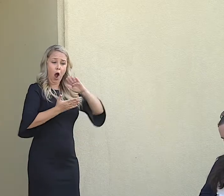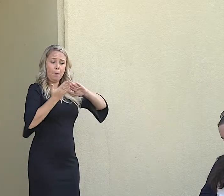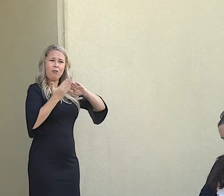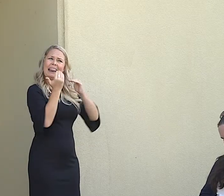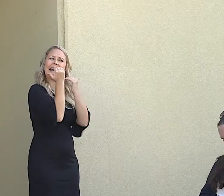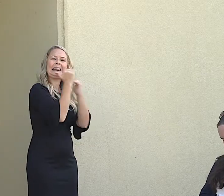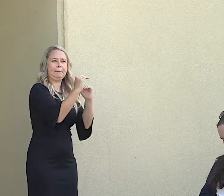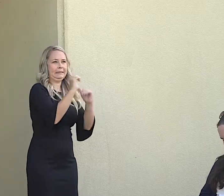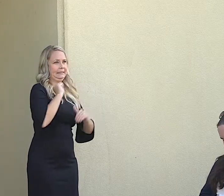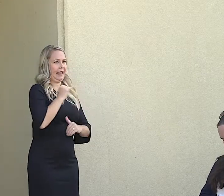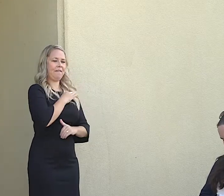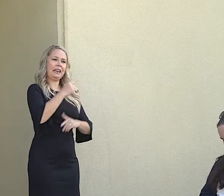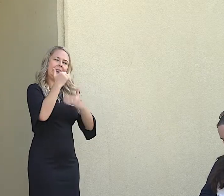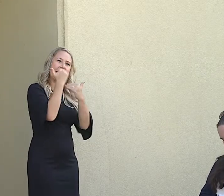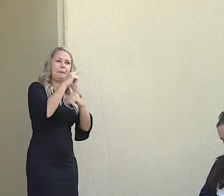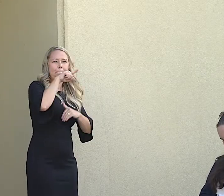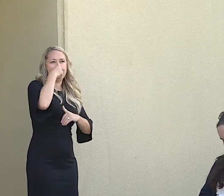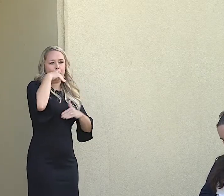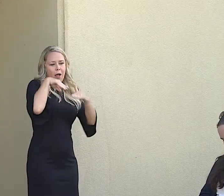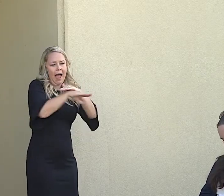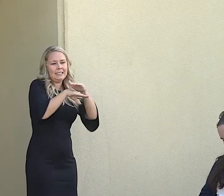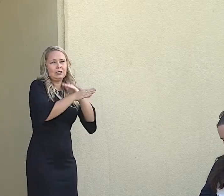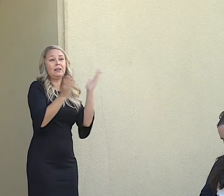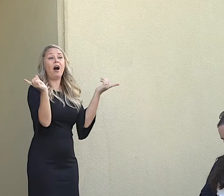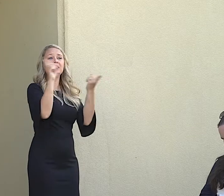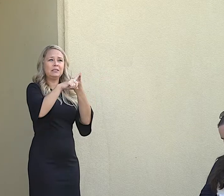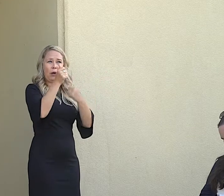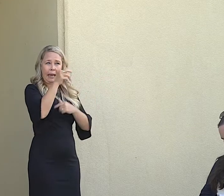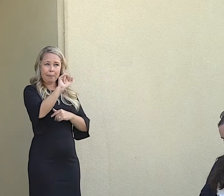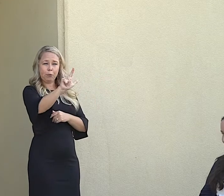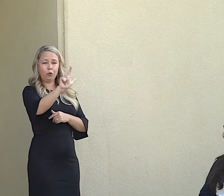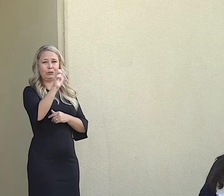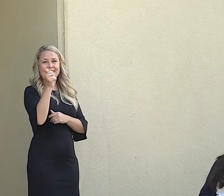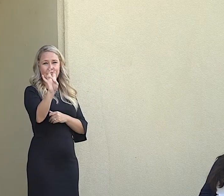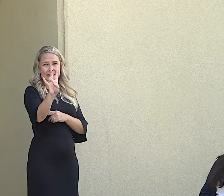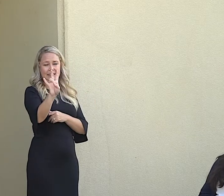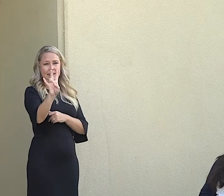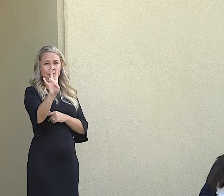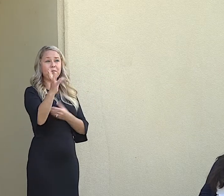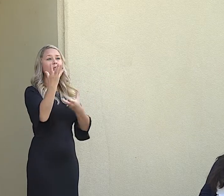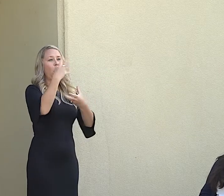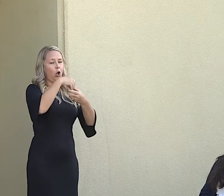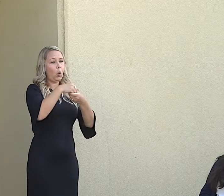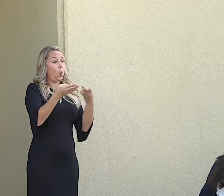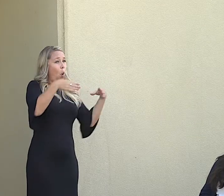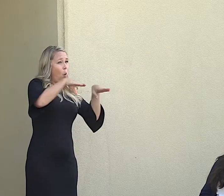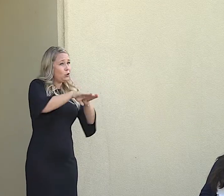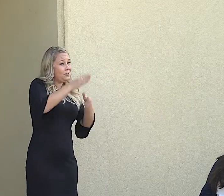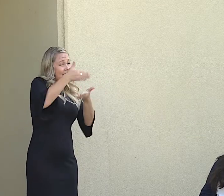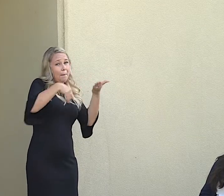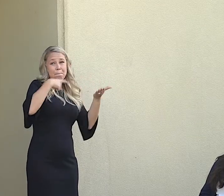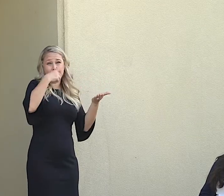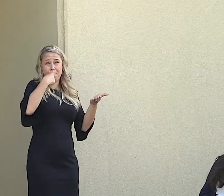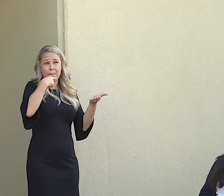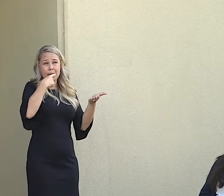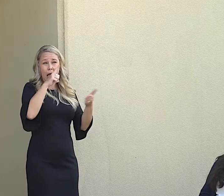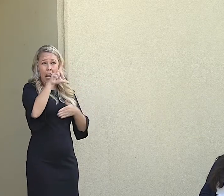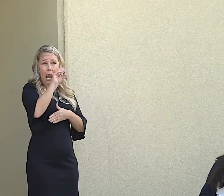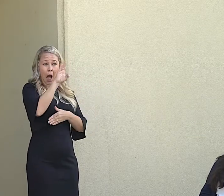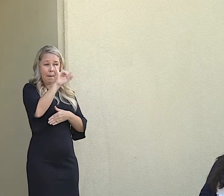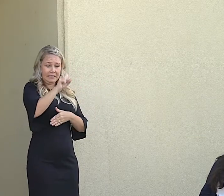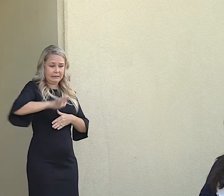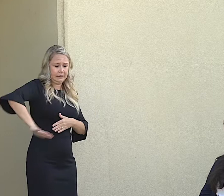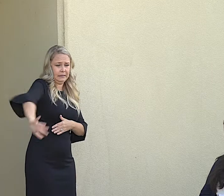under limited public access restrictions through April 17th. These include the closures of some public lobbies,